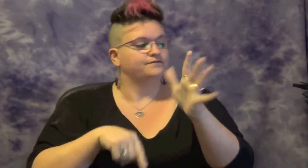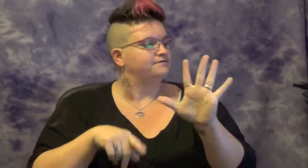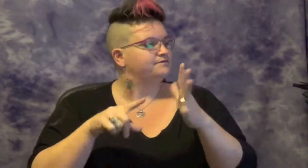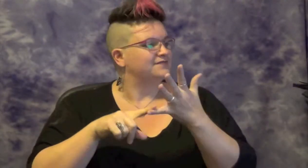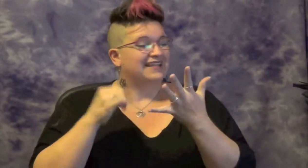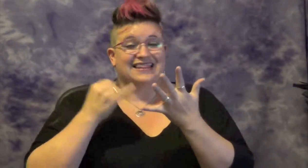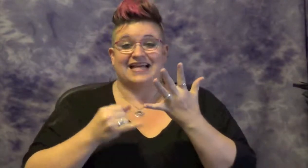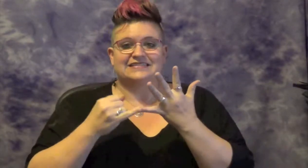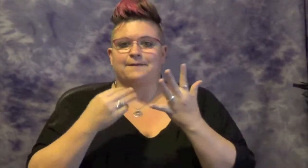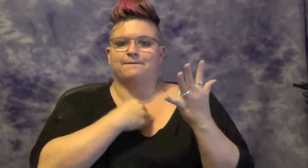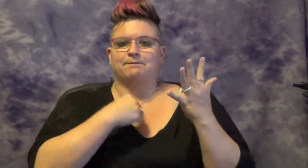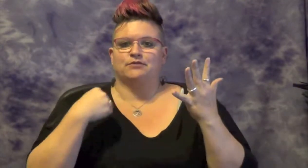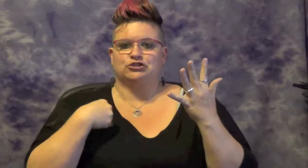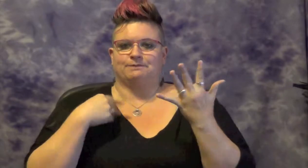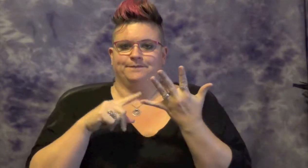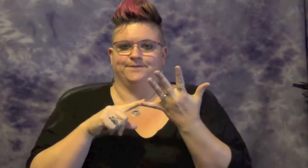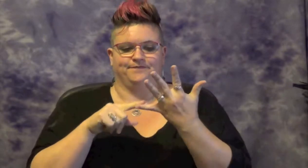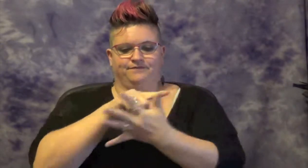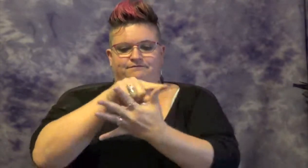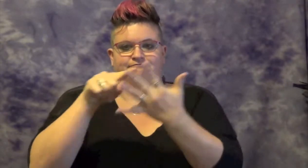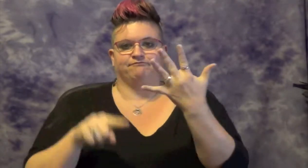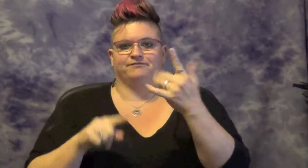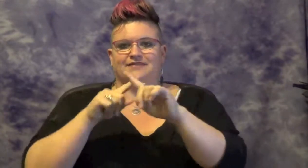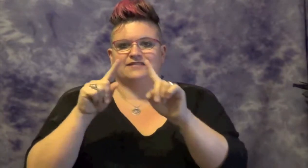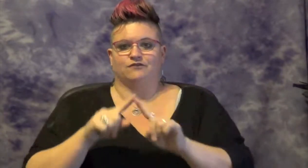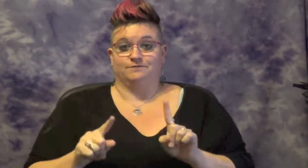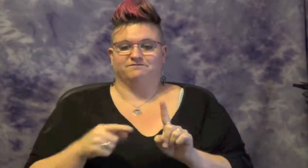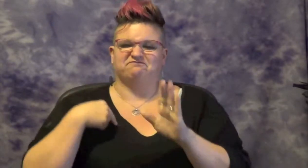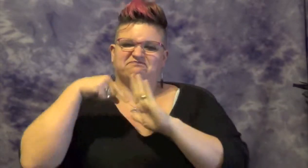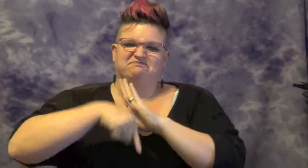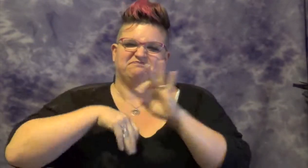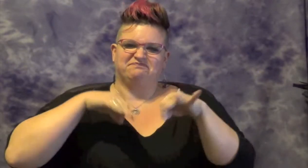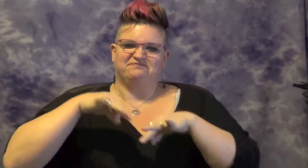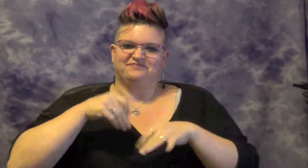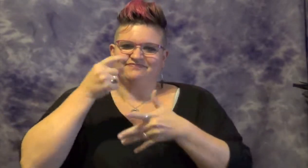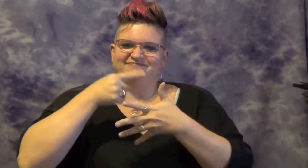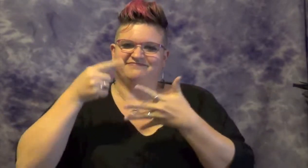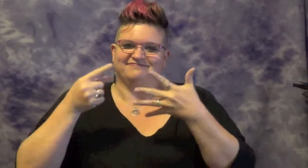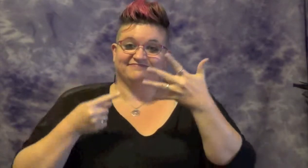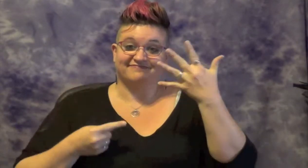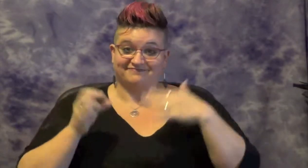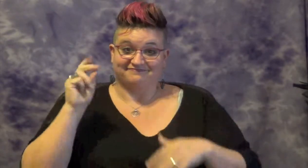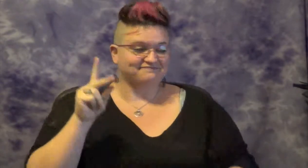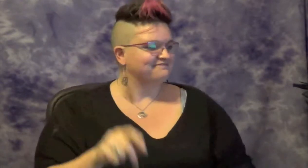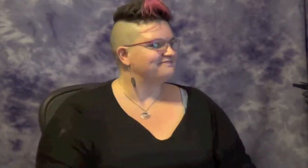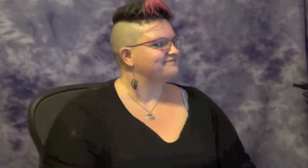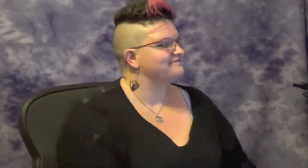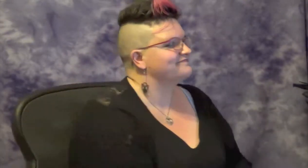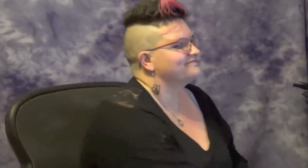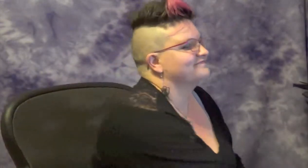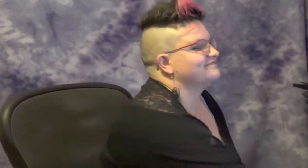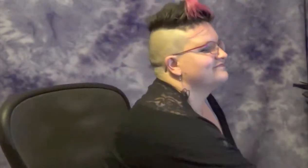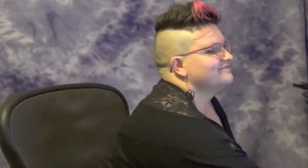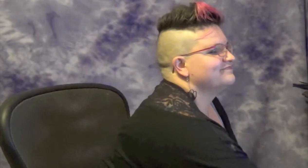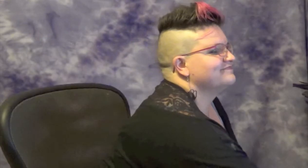psychology, and membership. These are the different categories, and we'll go into each one.